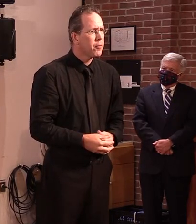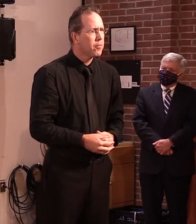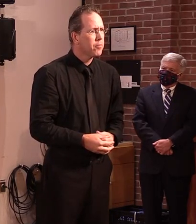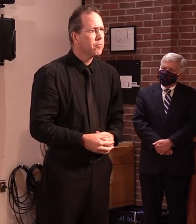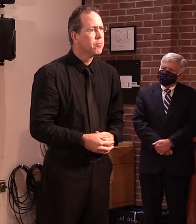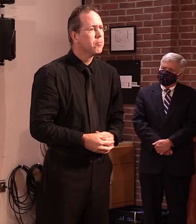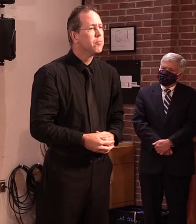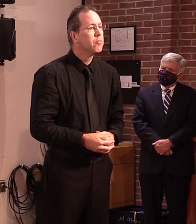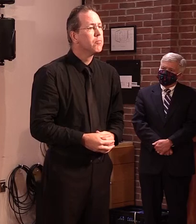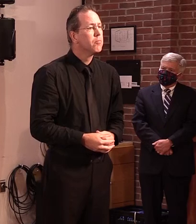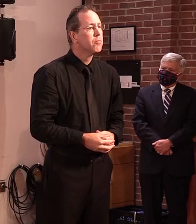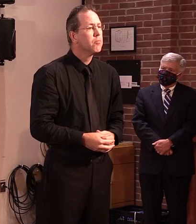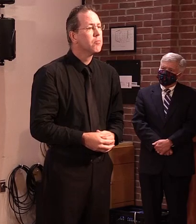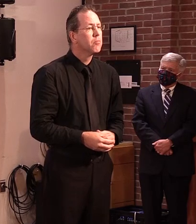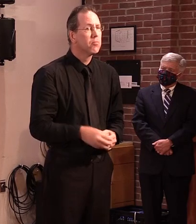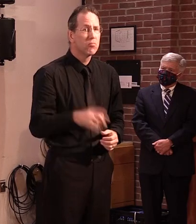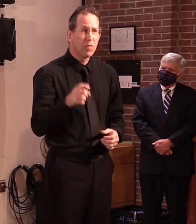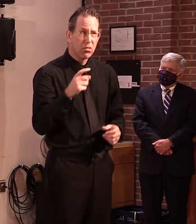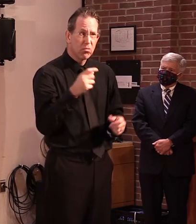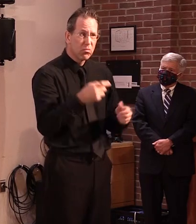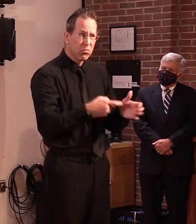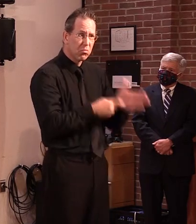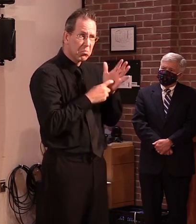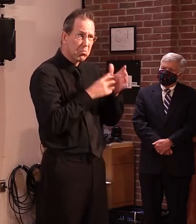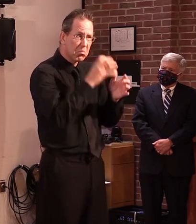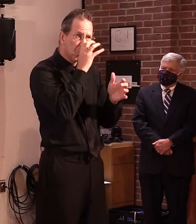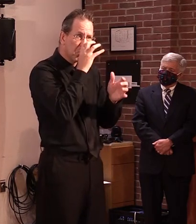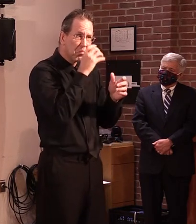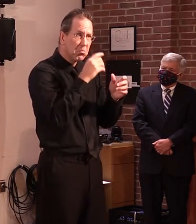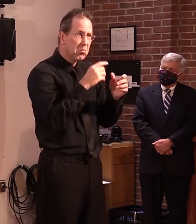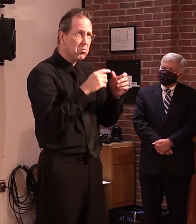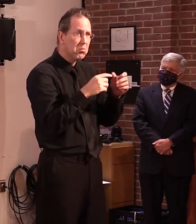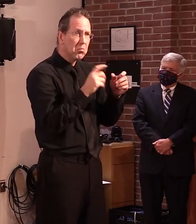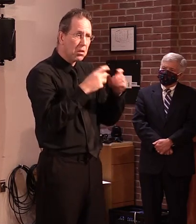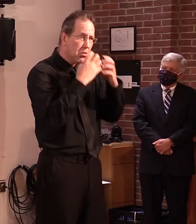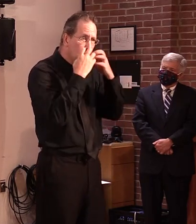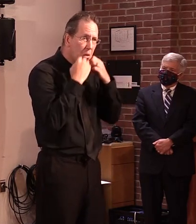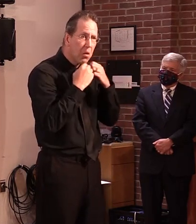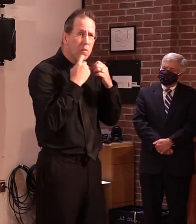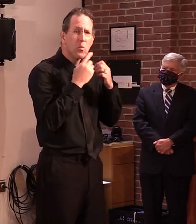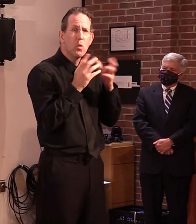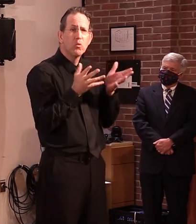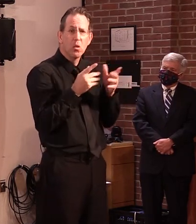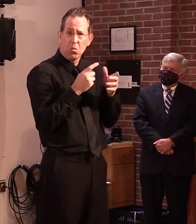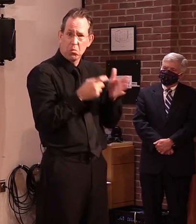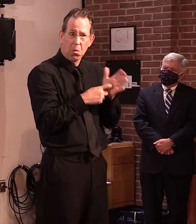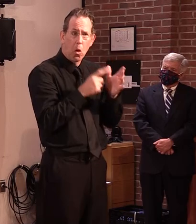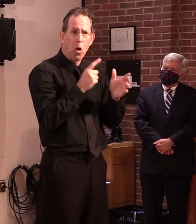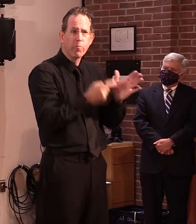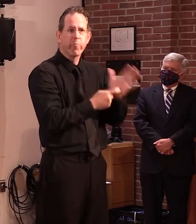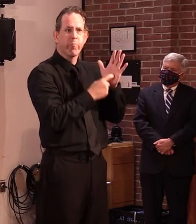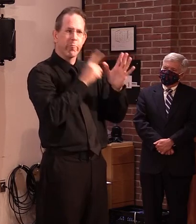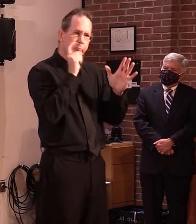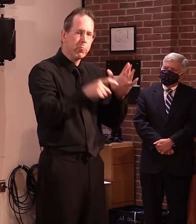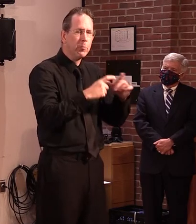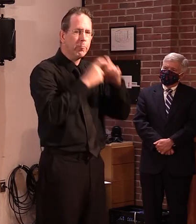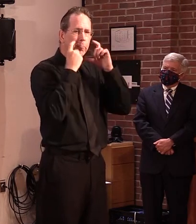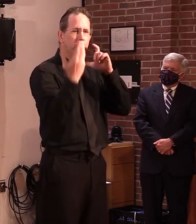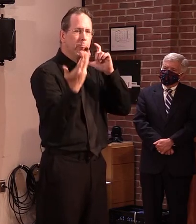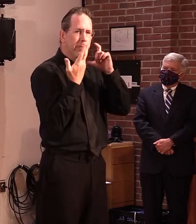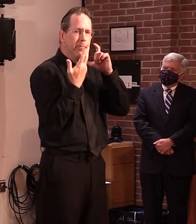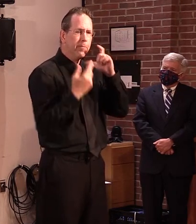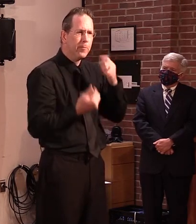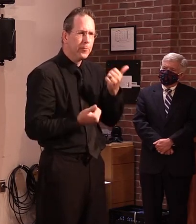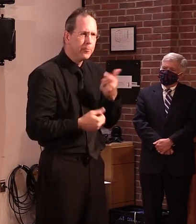they could take that mask off? Yeah, that's would be my guidance, but I don't think there's been anything put